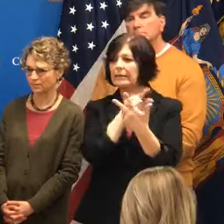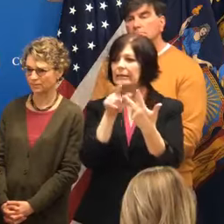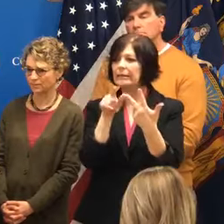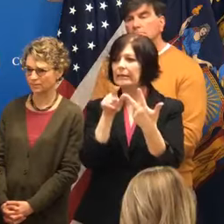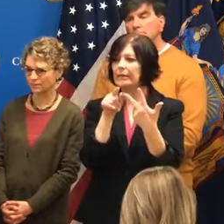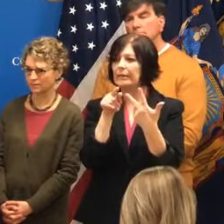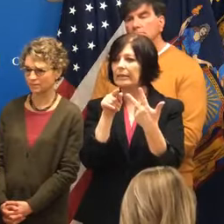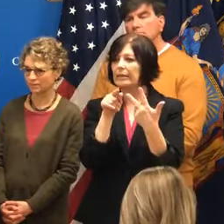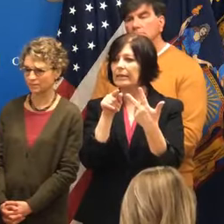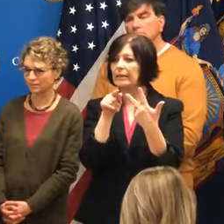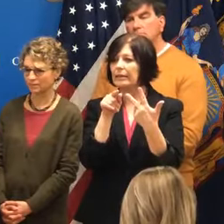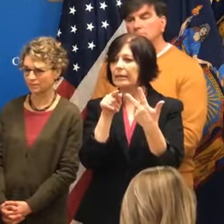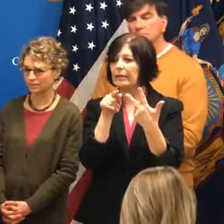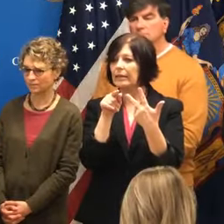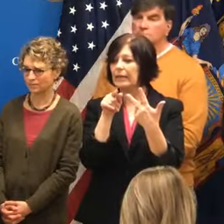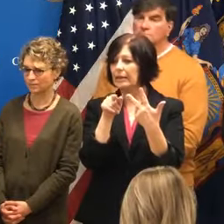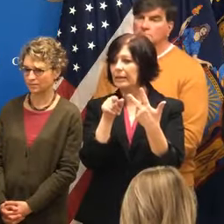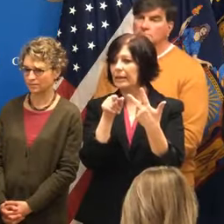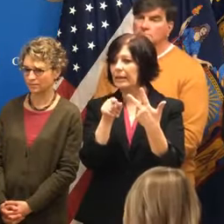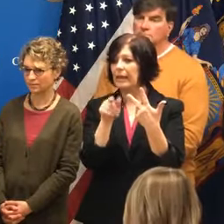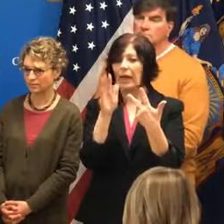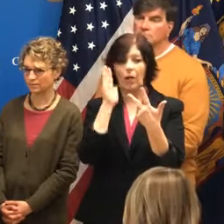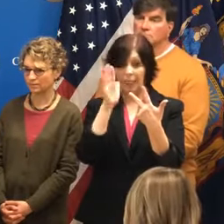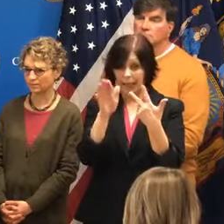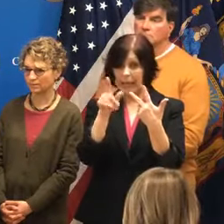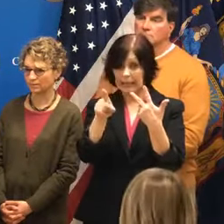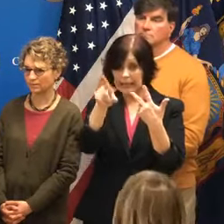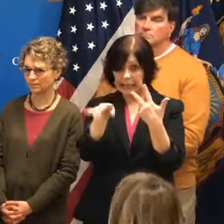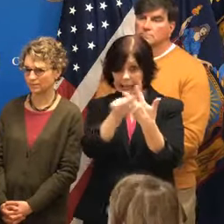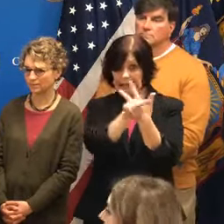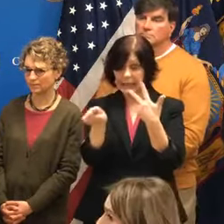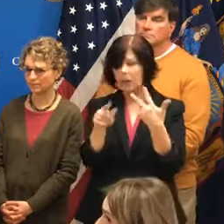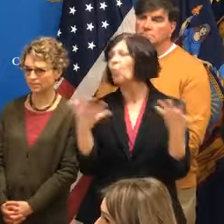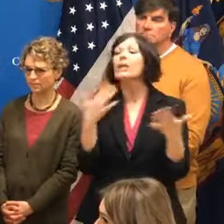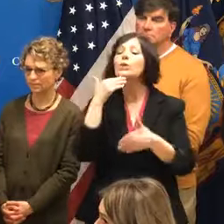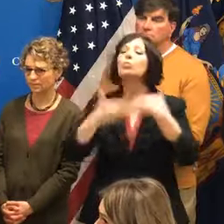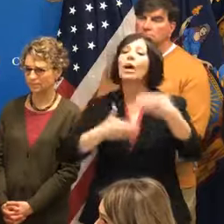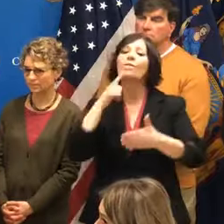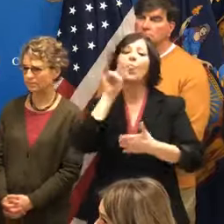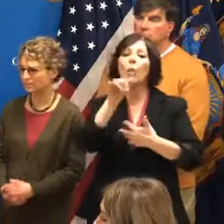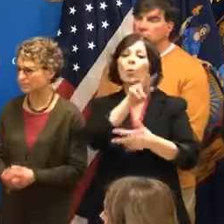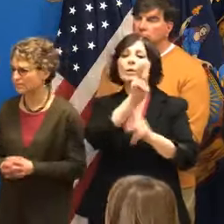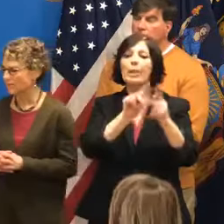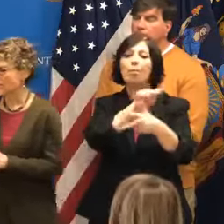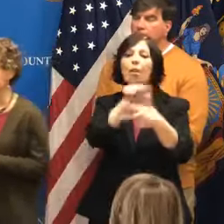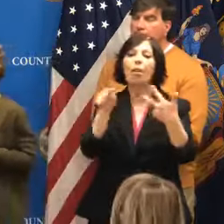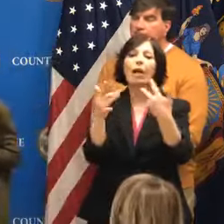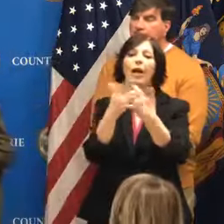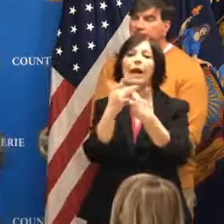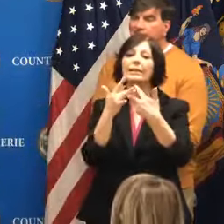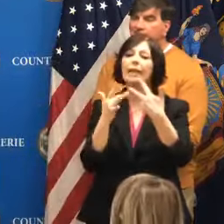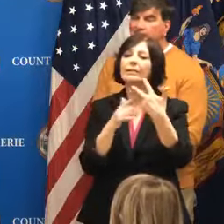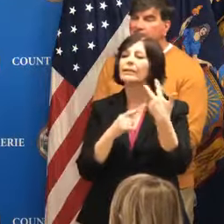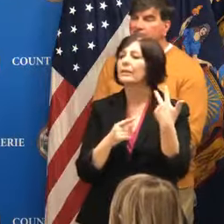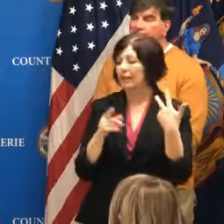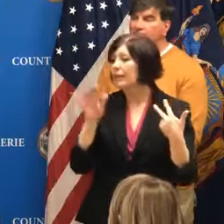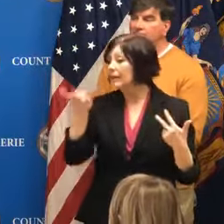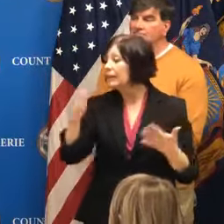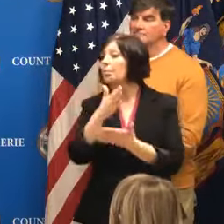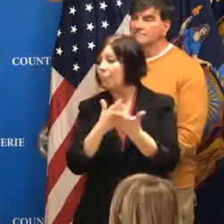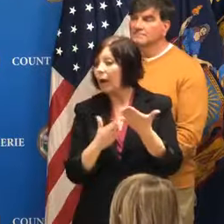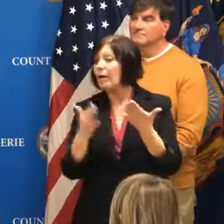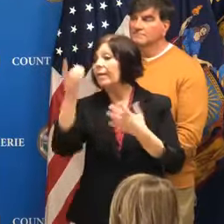isolation, will they automatically get a test for coronavirus? What's the process for those people? I'll let Doc answer that. Yeah, that is part of